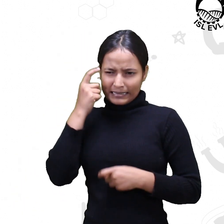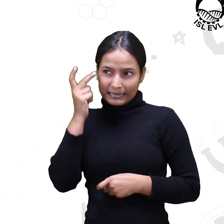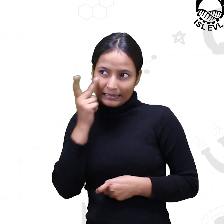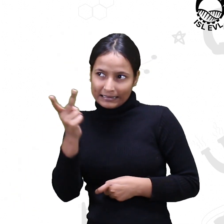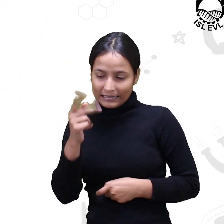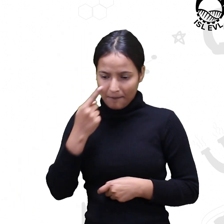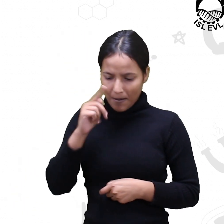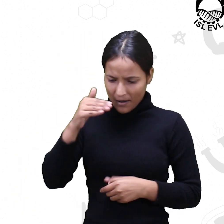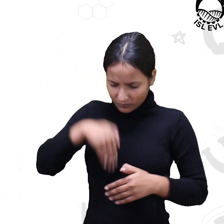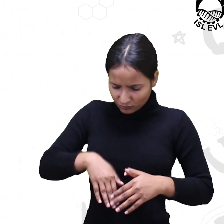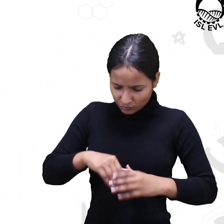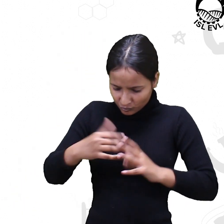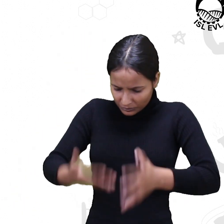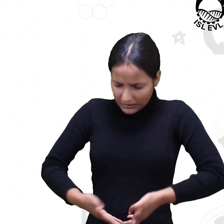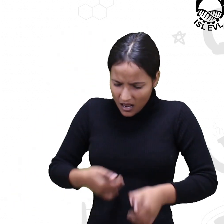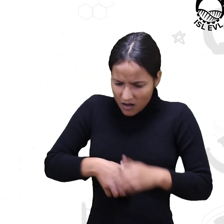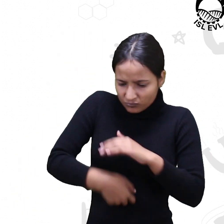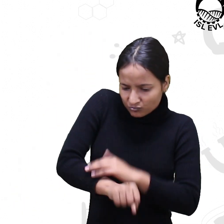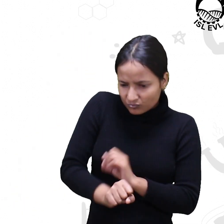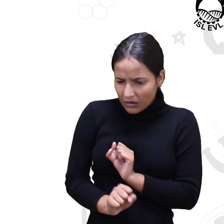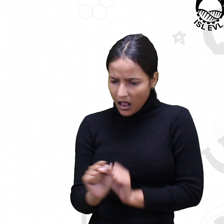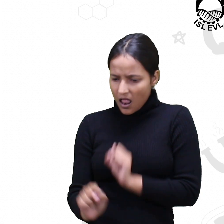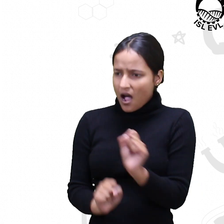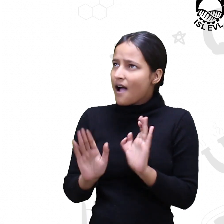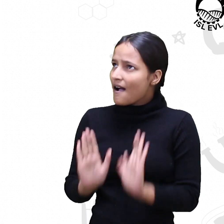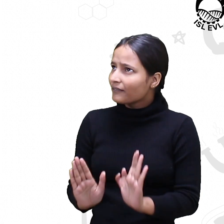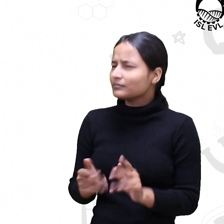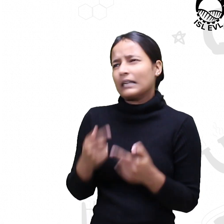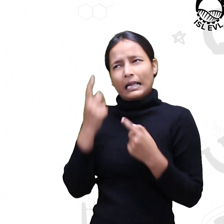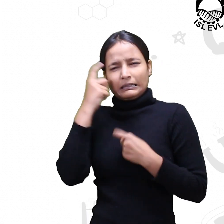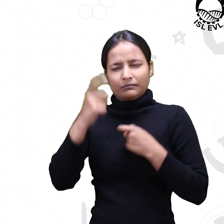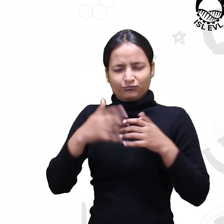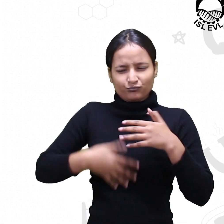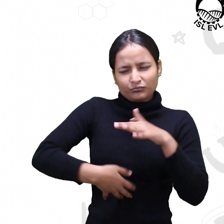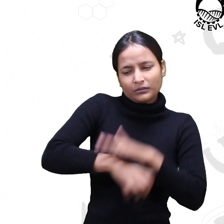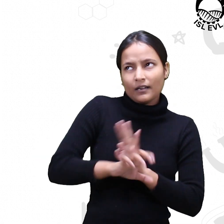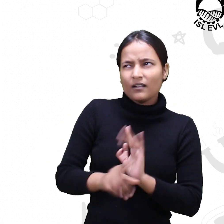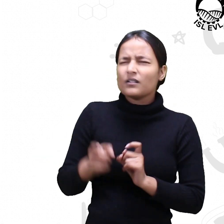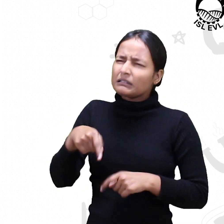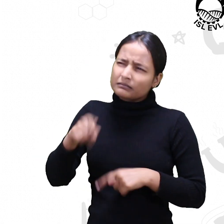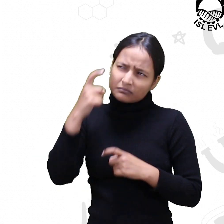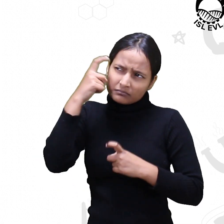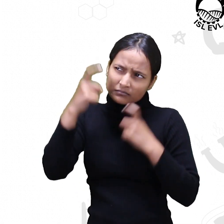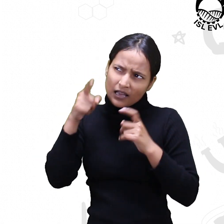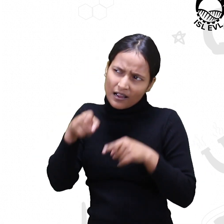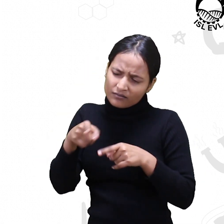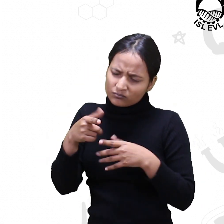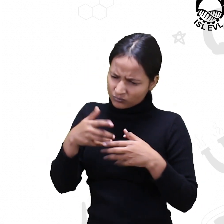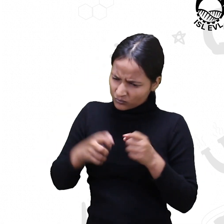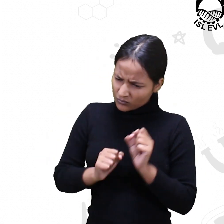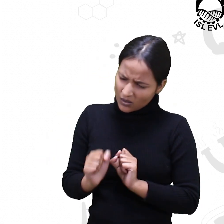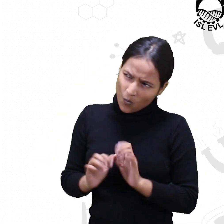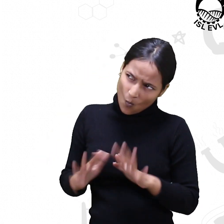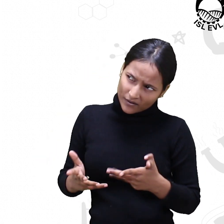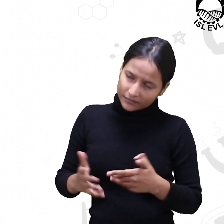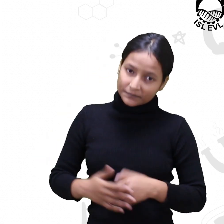mom. Have you ever wondered why babies kick when they are still in the womb? Such an interesting question. Let's find